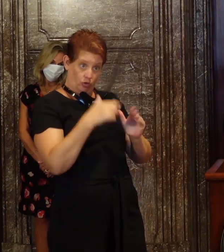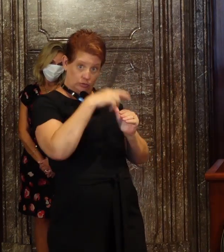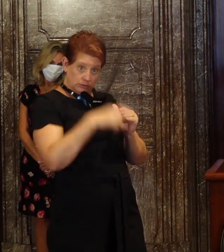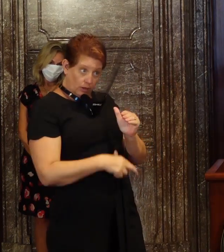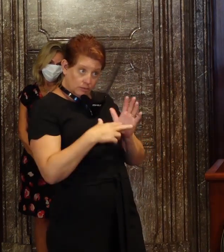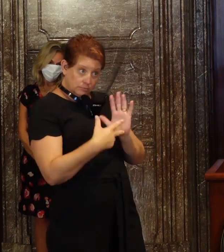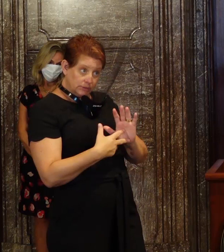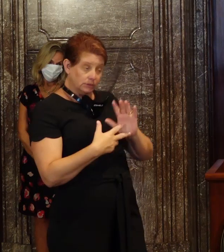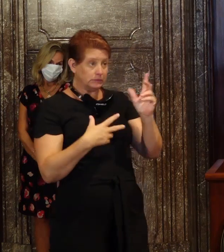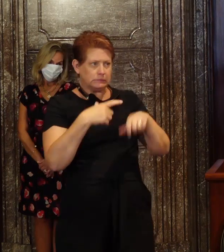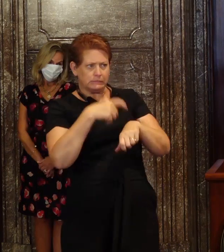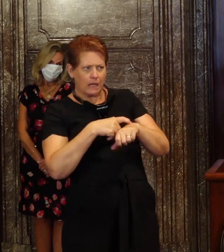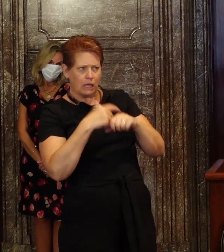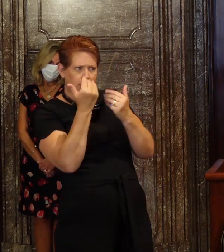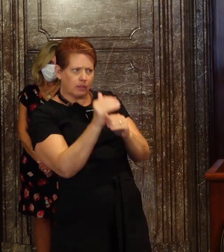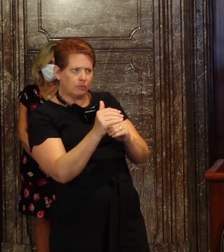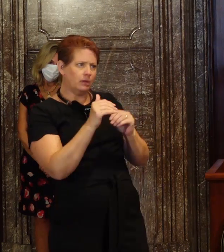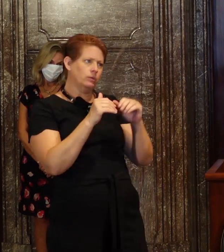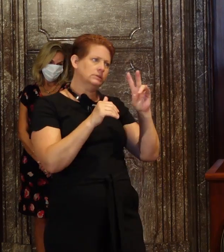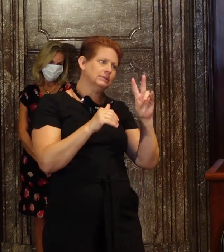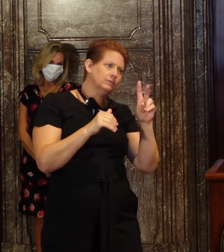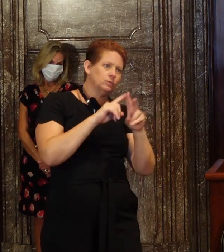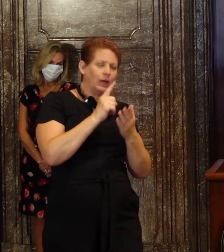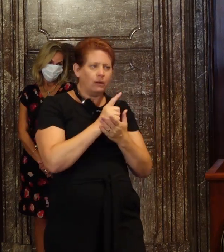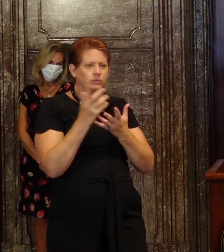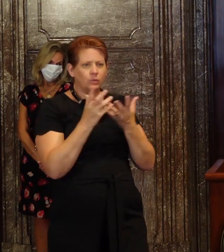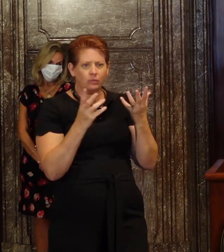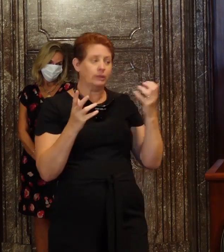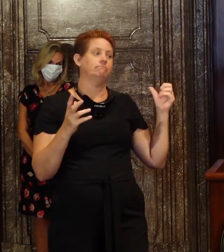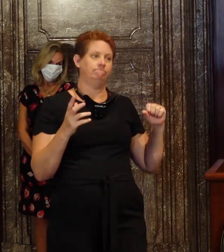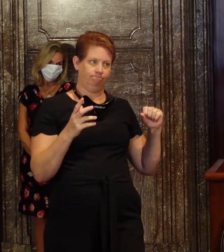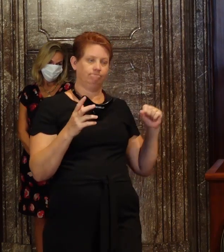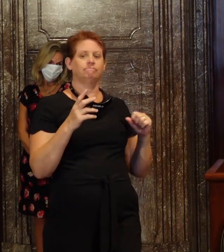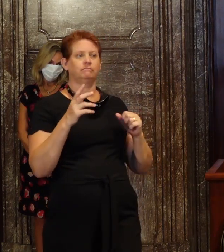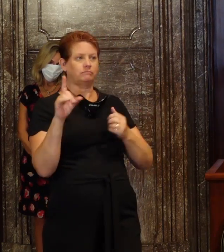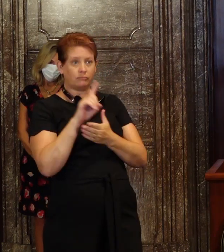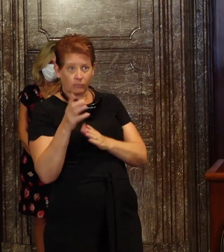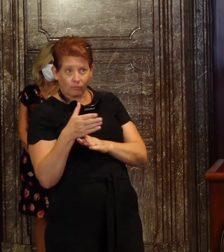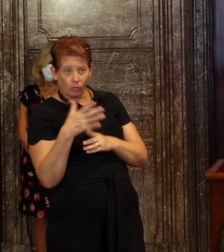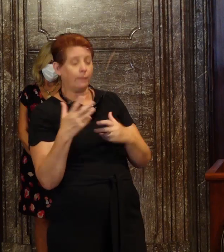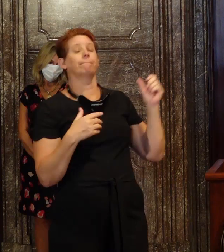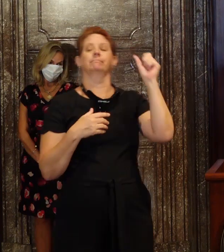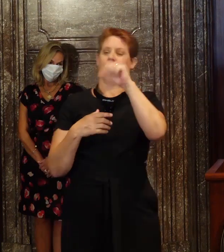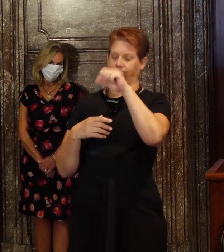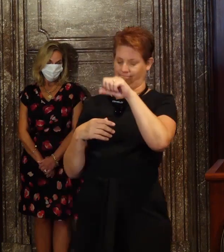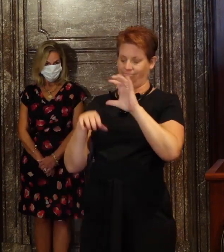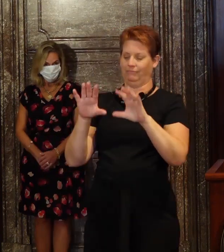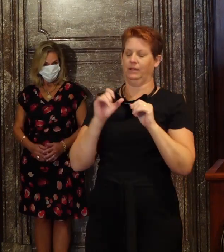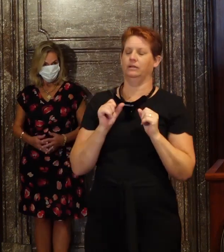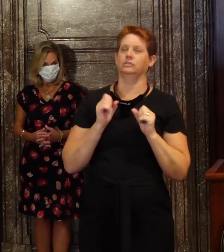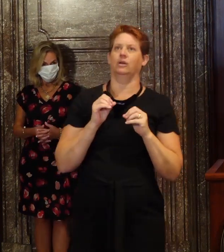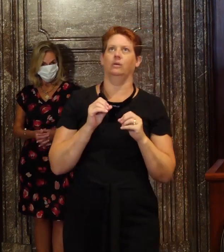Is there a time frame? Is it, results within 72 hours? Or Yes. someone takes a test the week before, is it still valid? Yes.